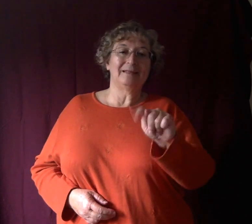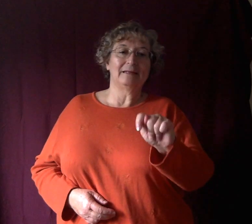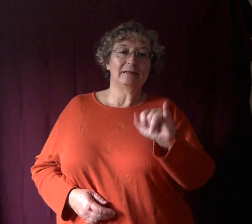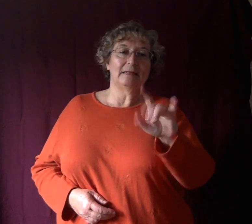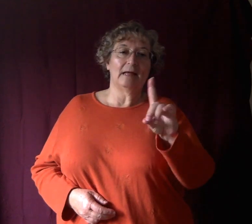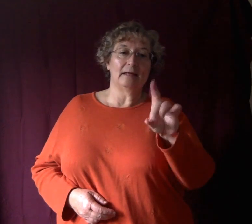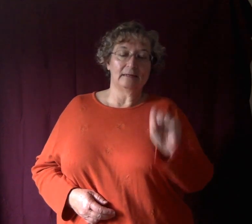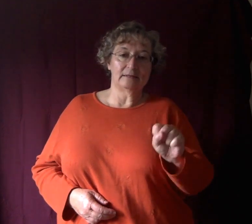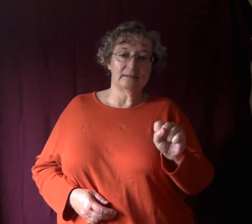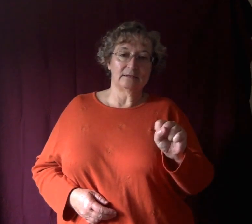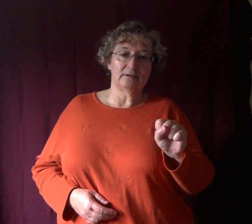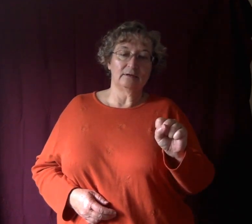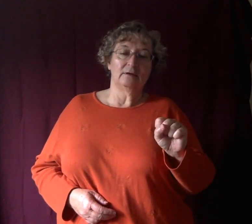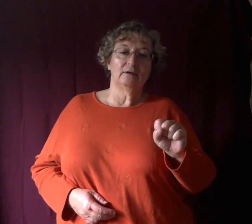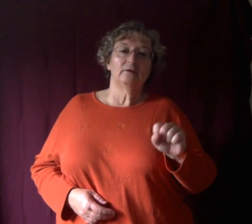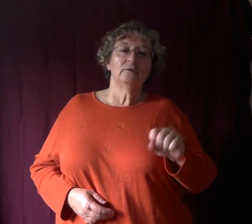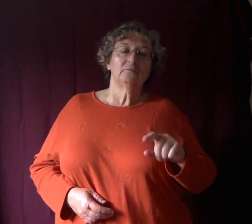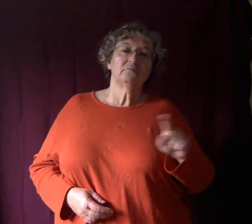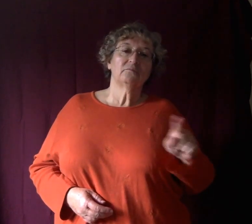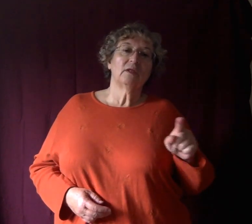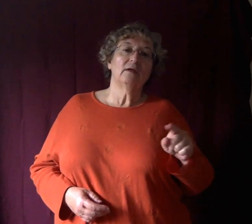pepsin will have a greater job, and hence food will stay in your